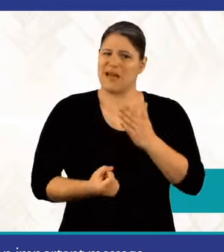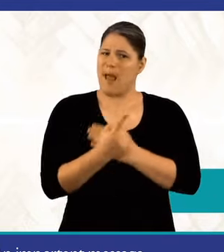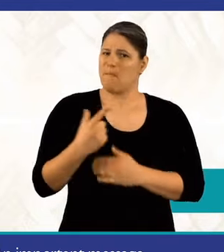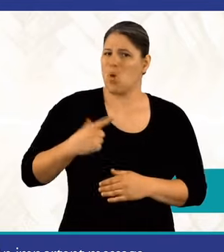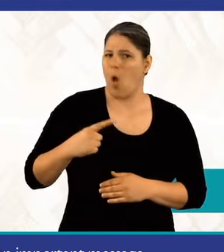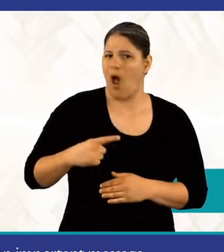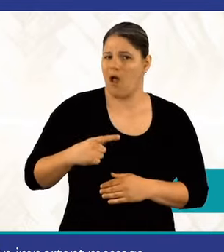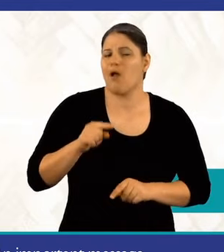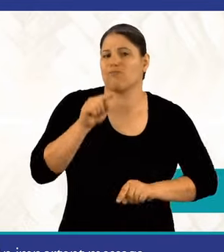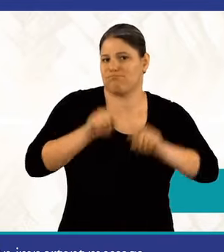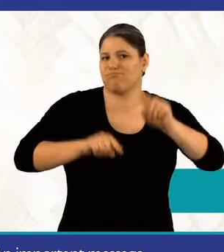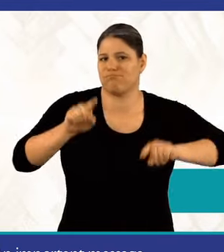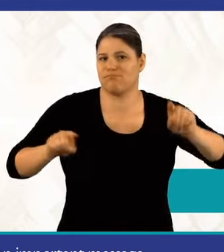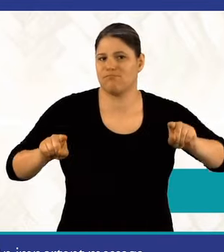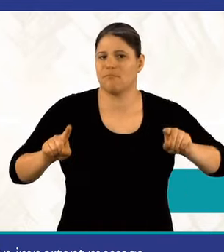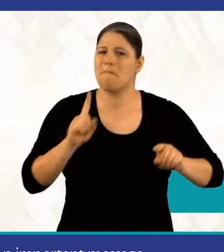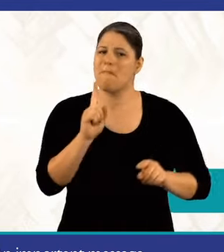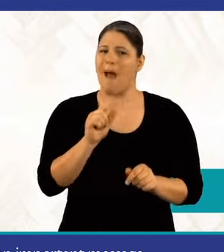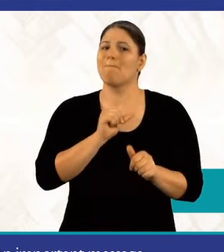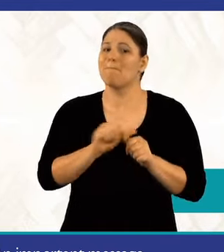However, they should be checked by your doctor.